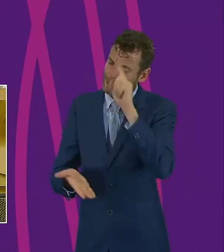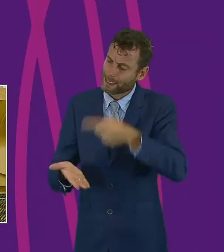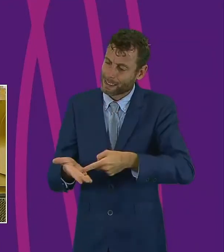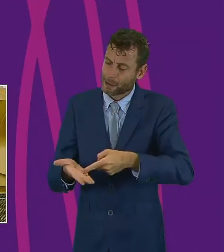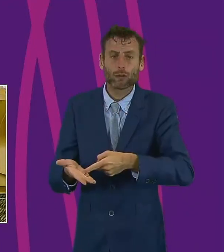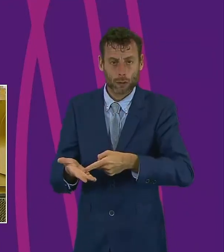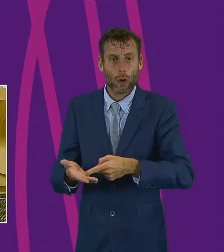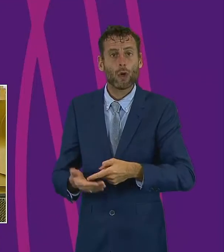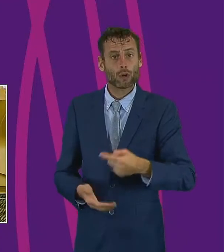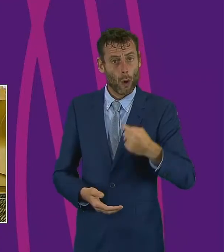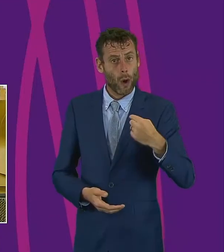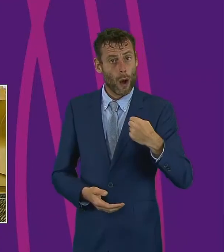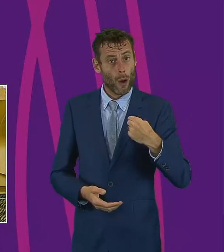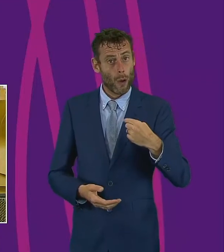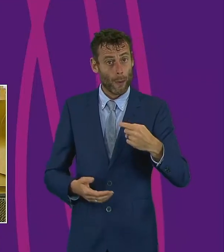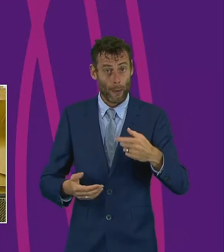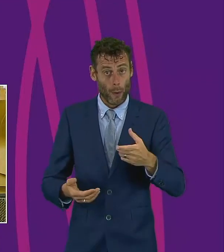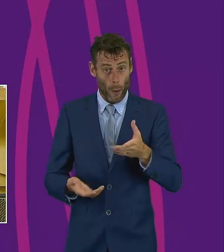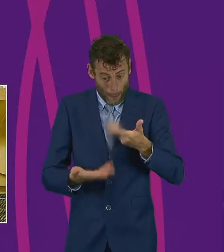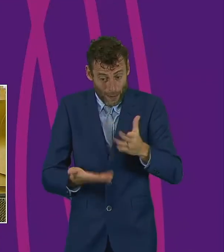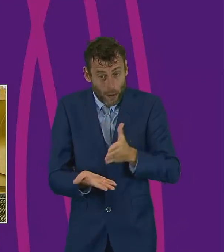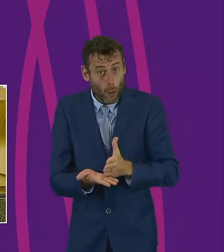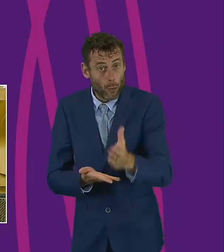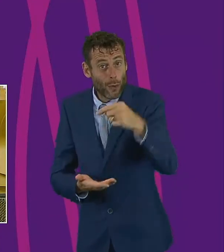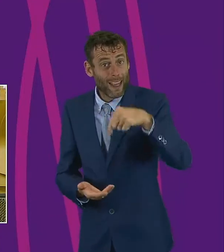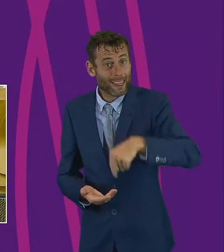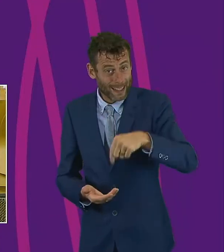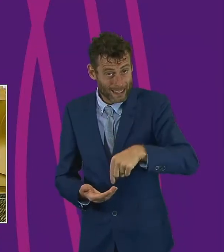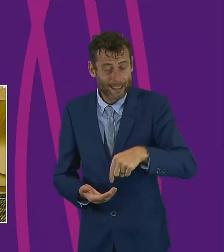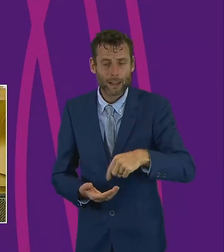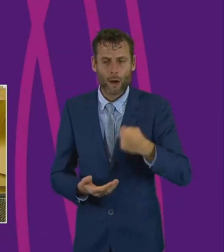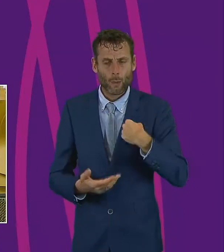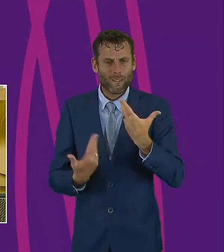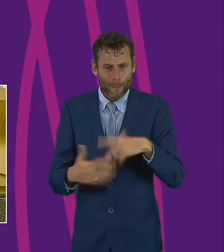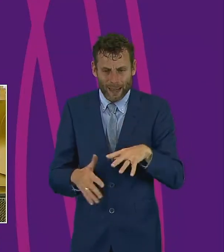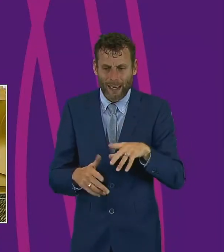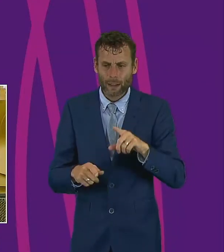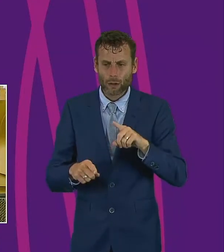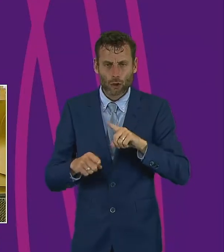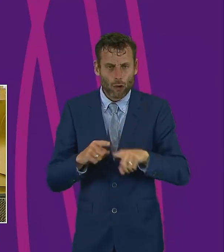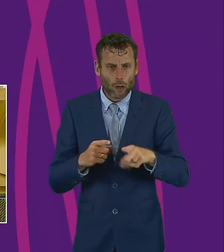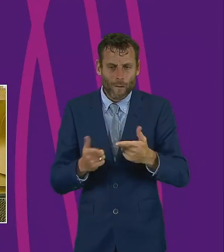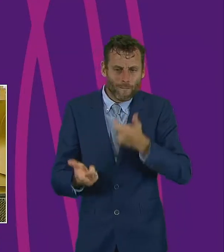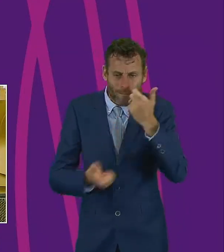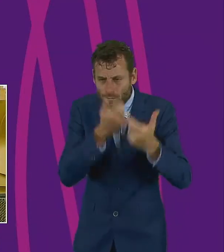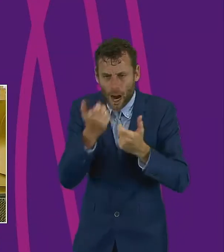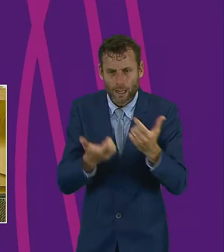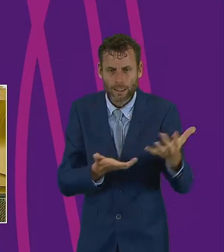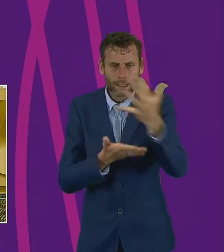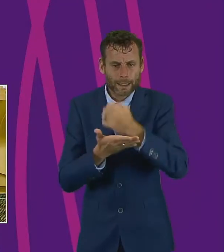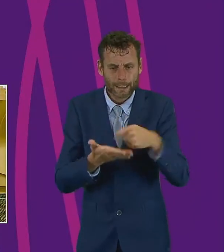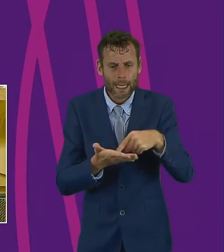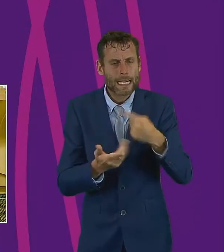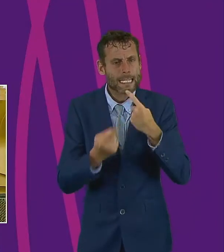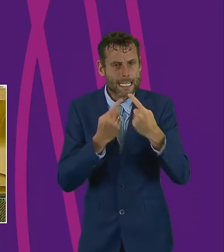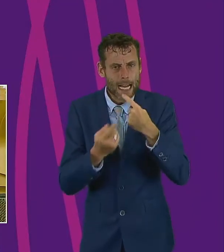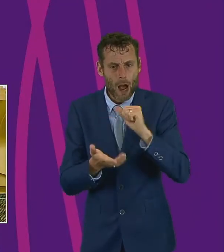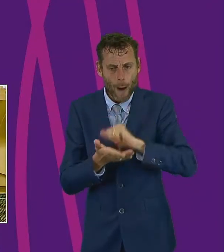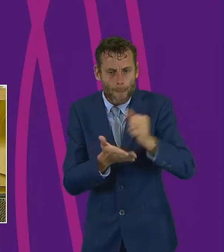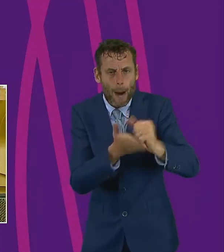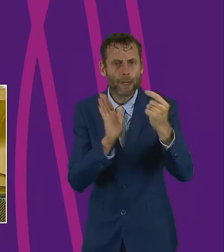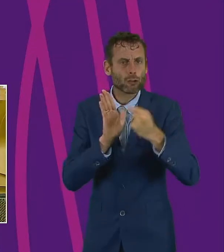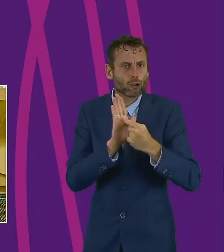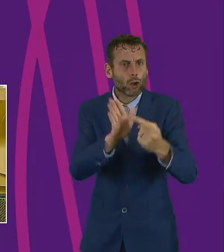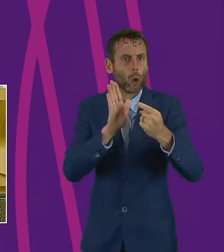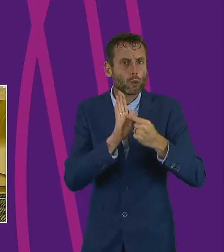September. Right throughout this pandemic, we have been gathering and validating and publishing data on a whole range of things